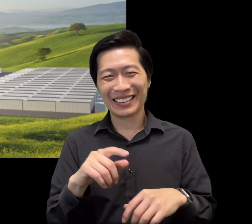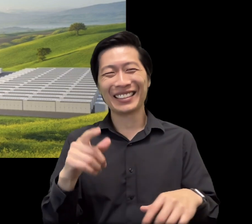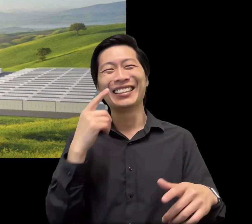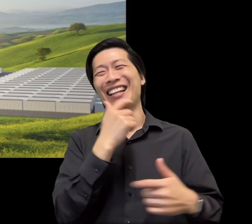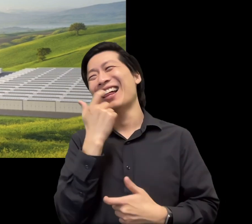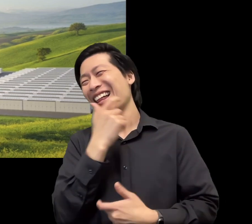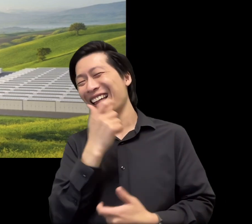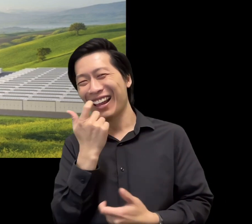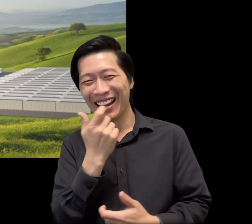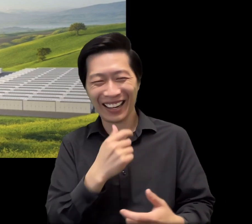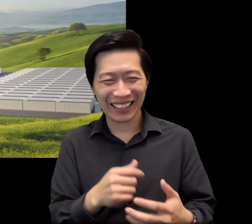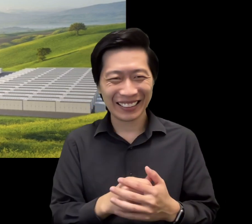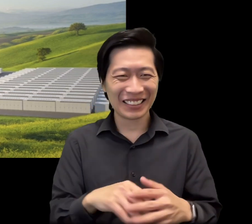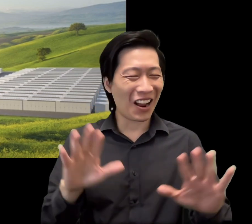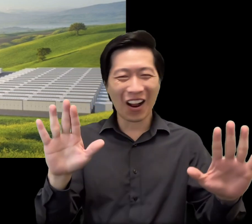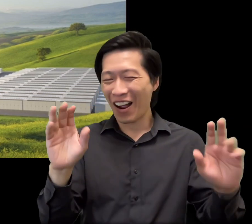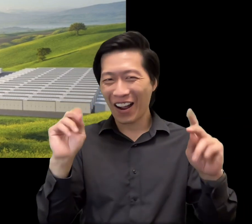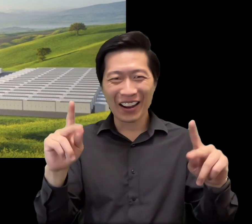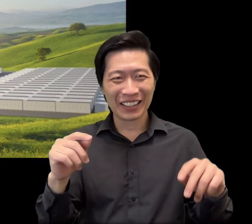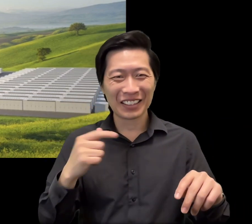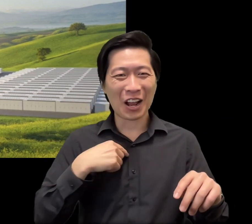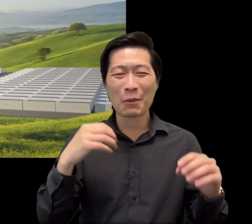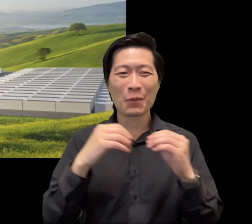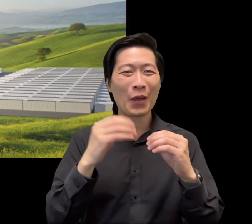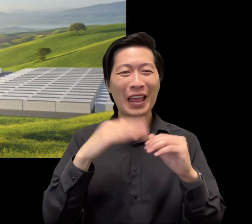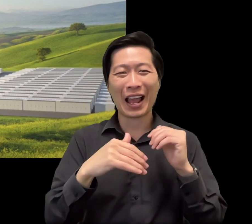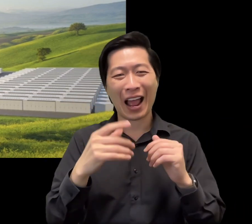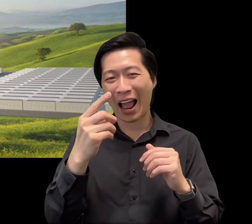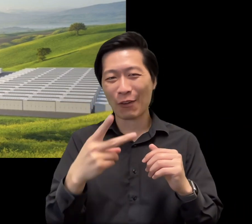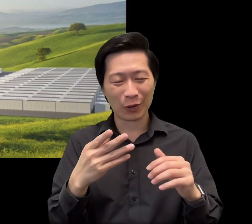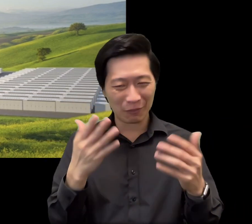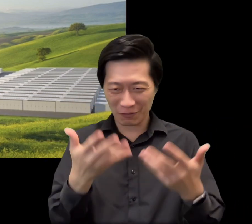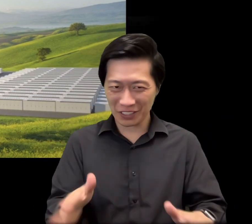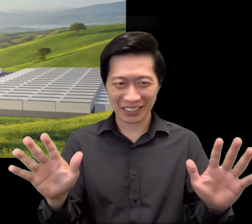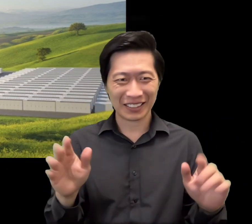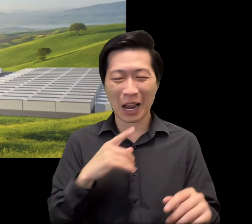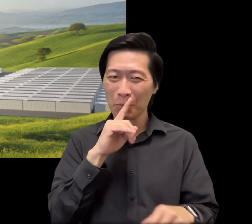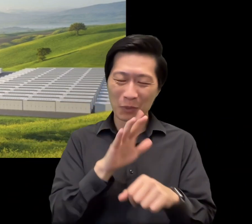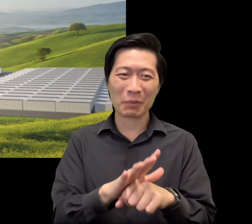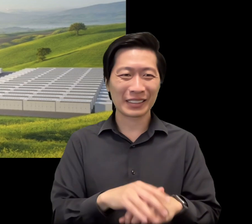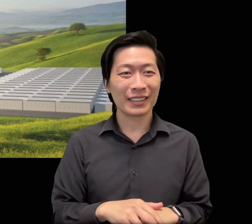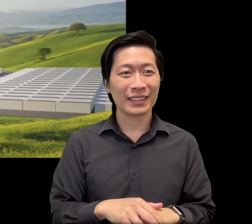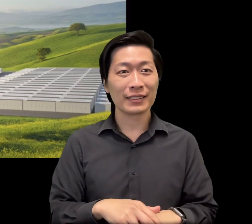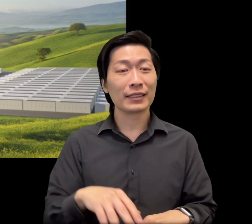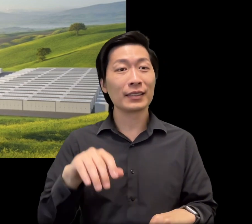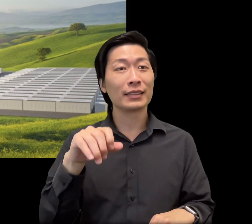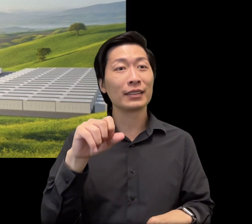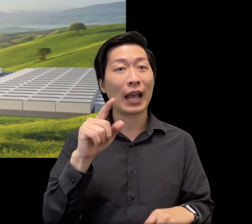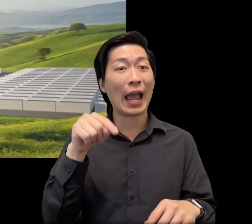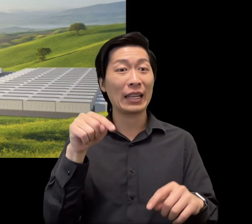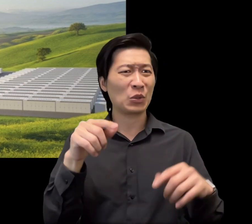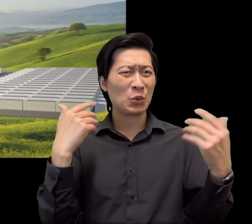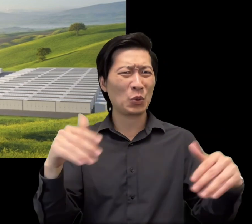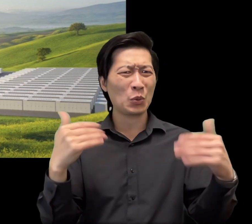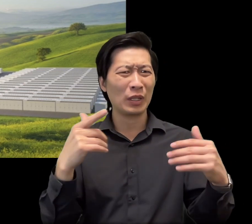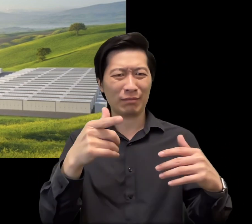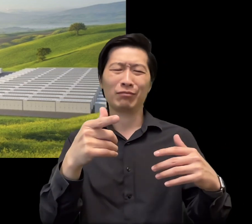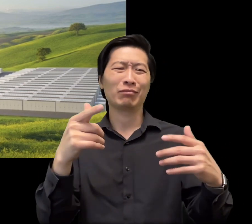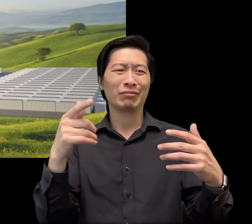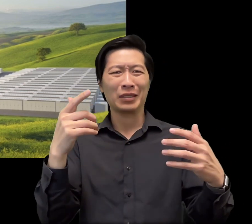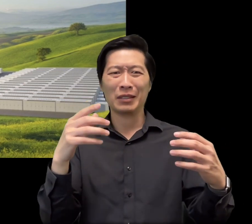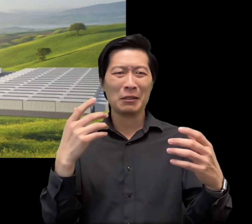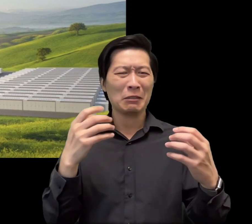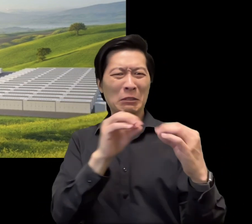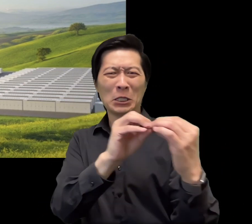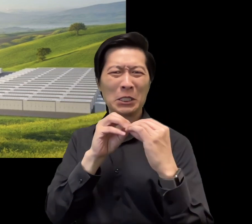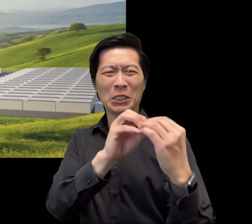okay, we're good. Okay, I'm more than halfway through, I promise. And so this is a controversial thing,